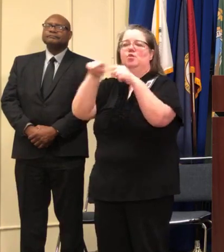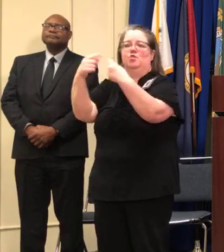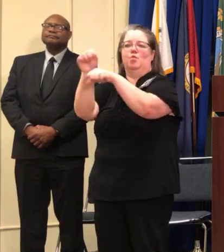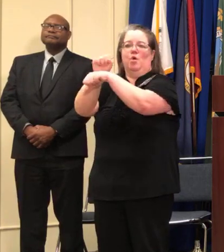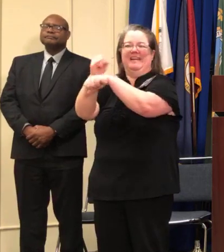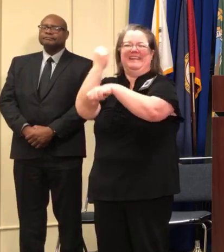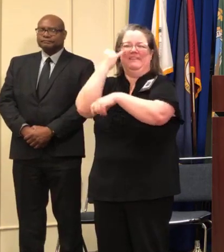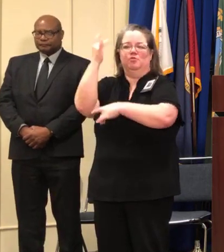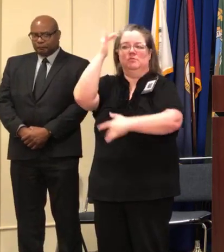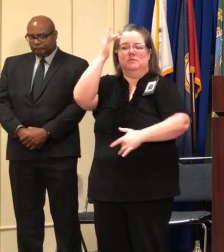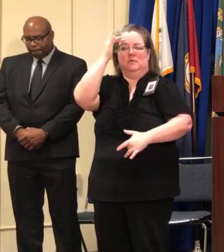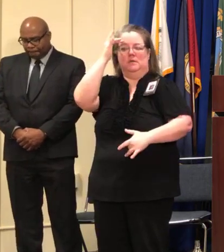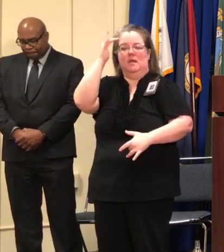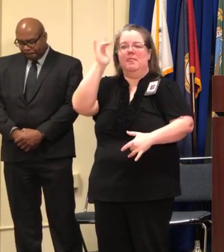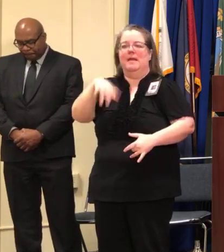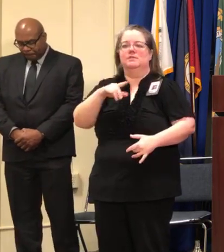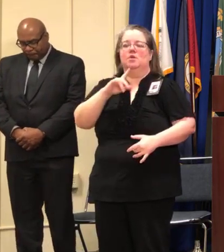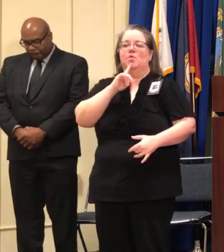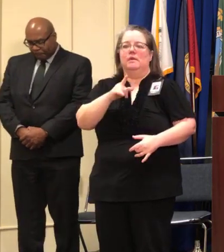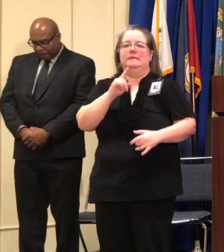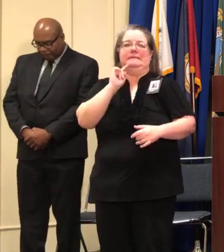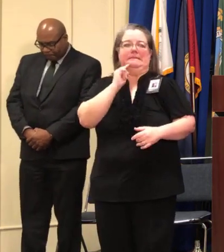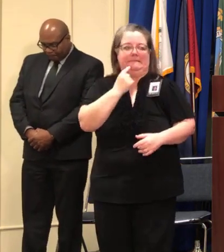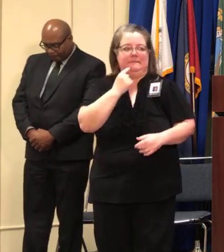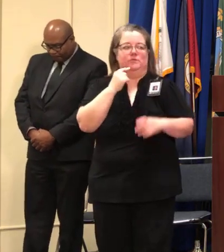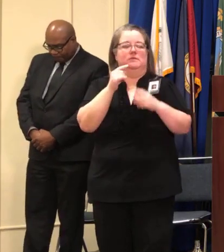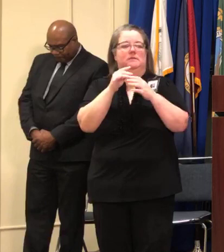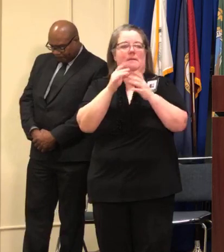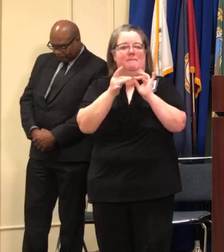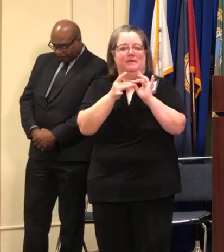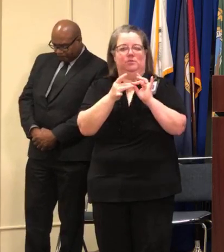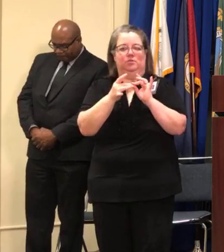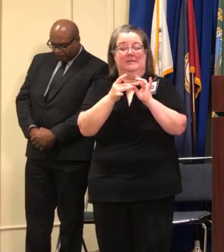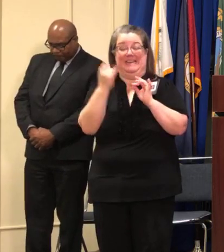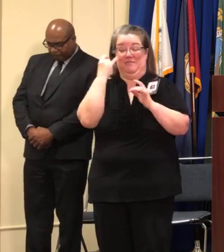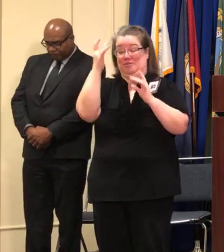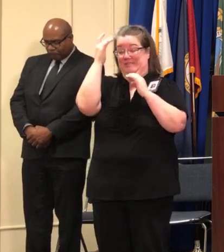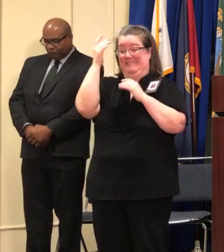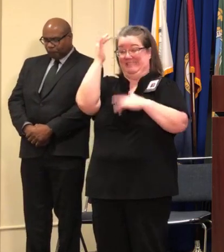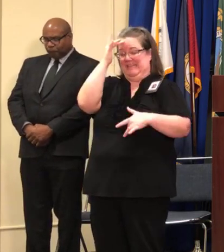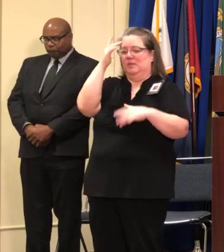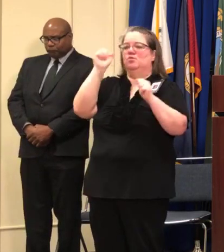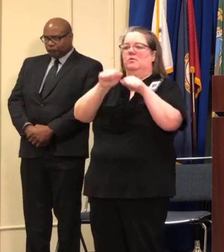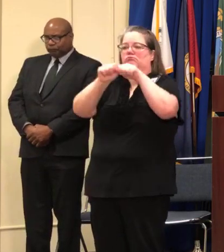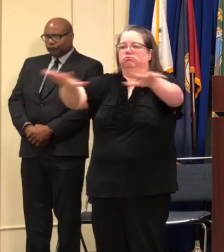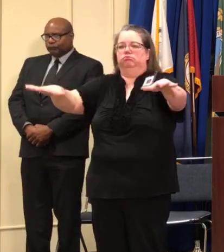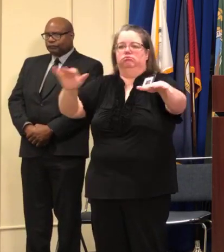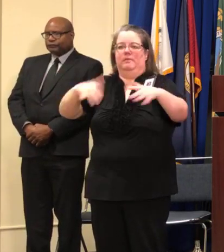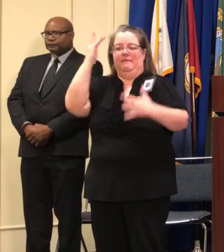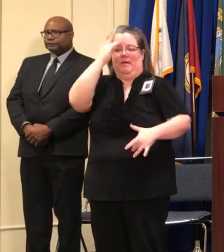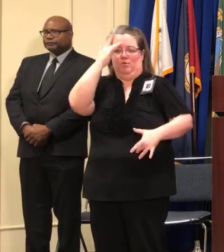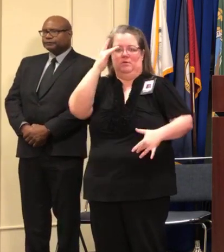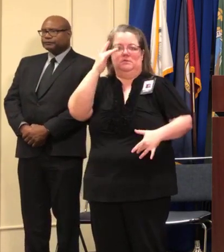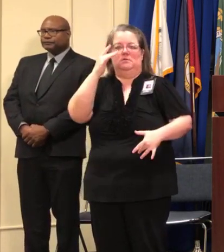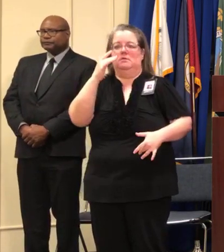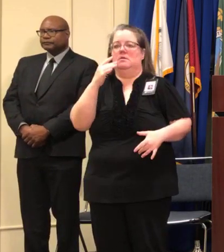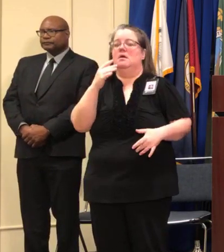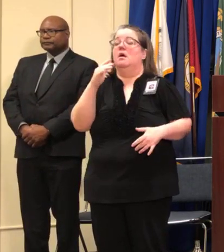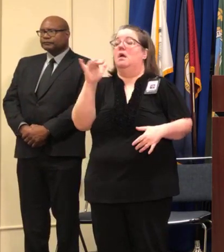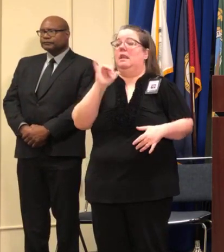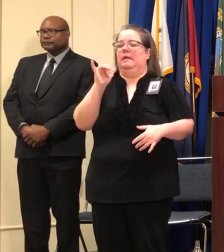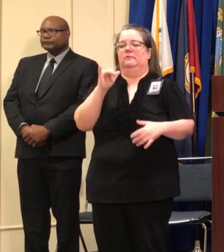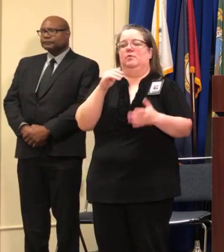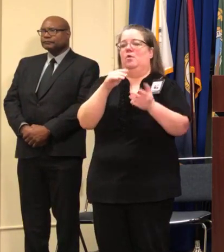ill. And that's a critical message, because if we're ill, we're more likely to transmit the virus, and that includes frontline